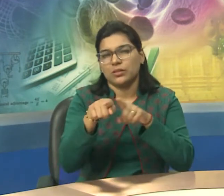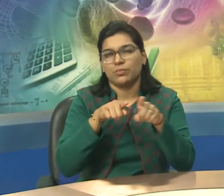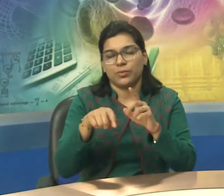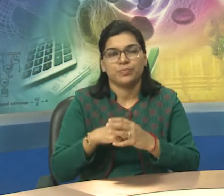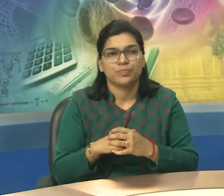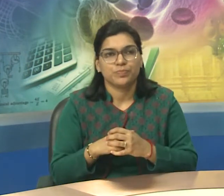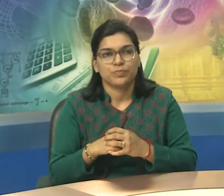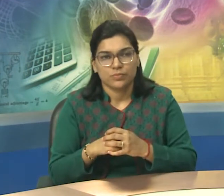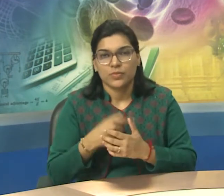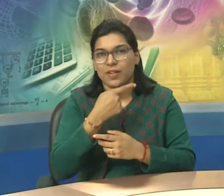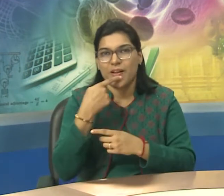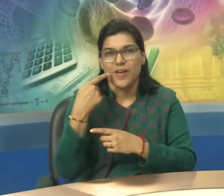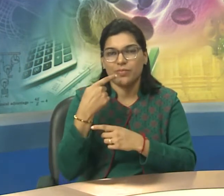to meet the